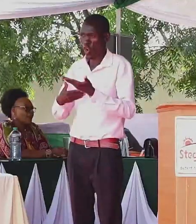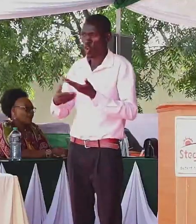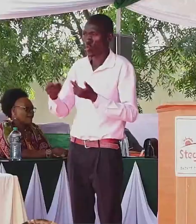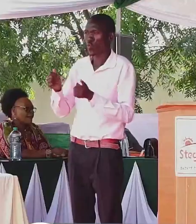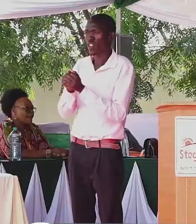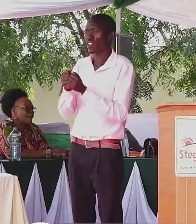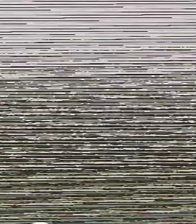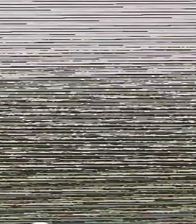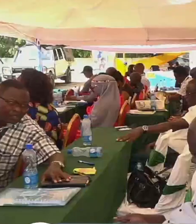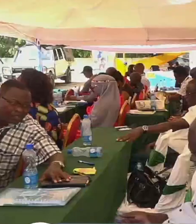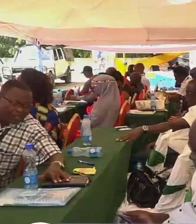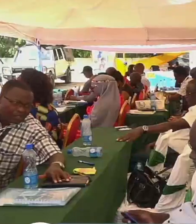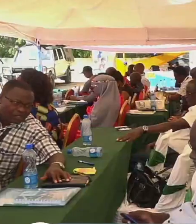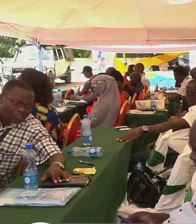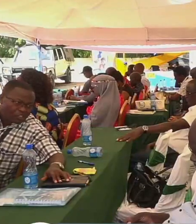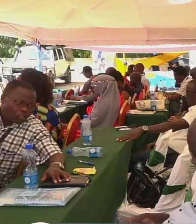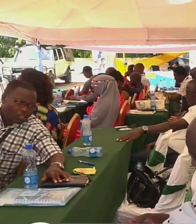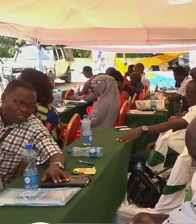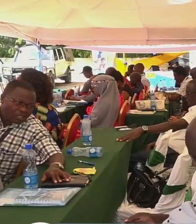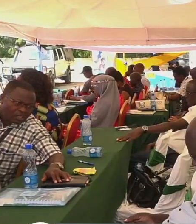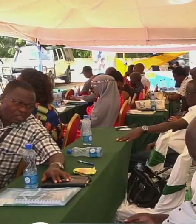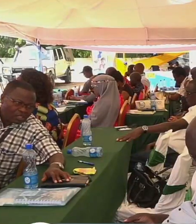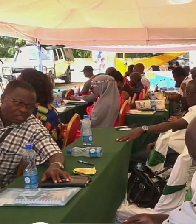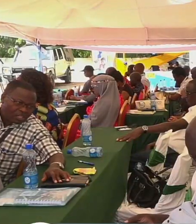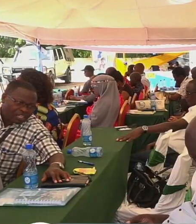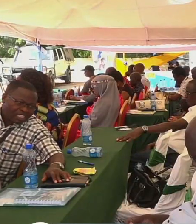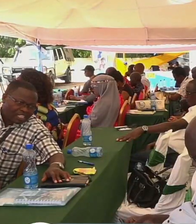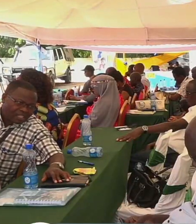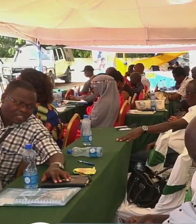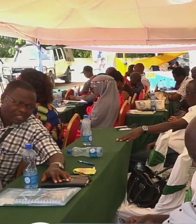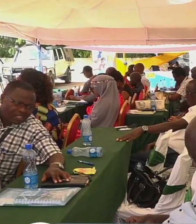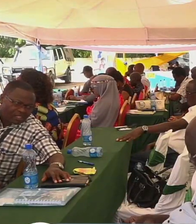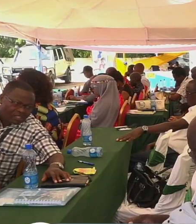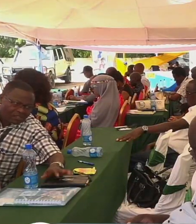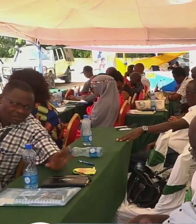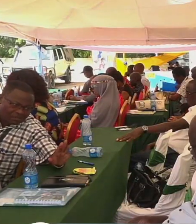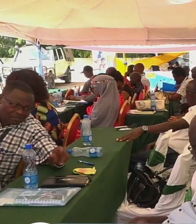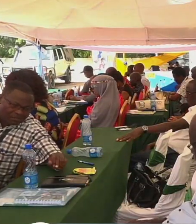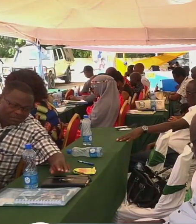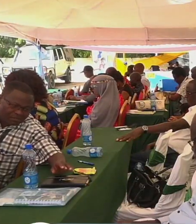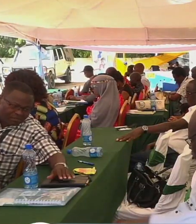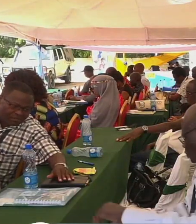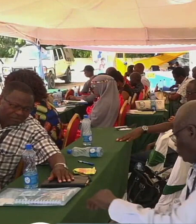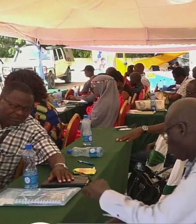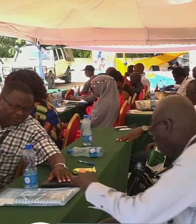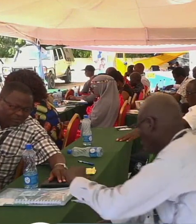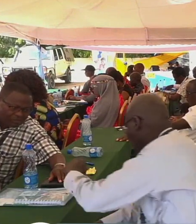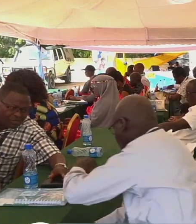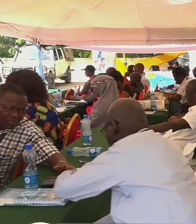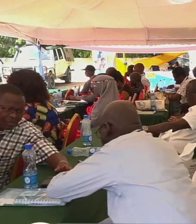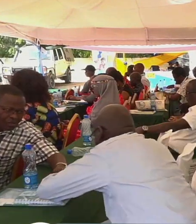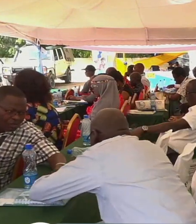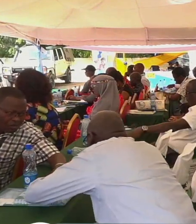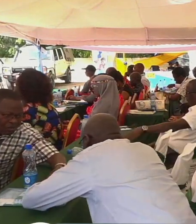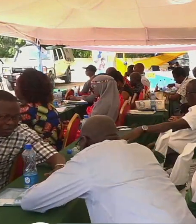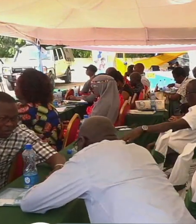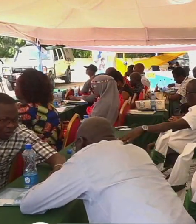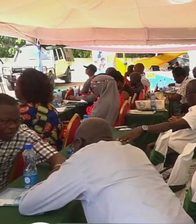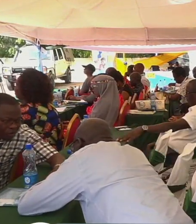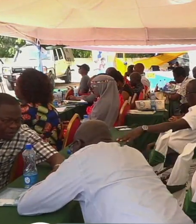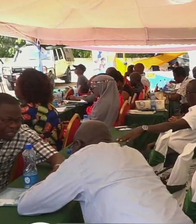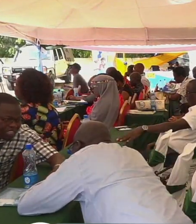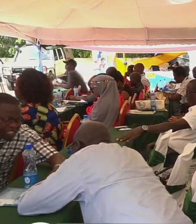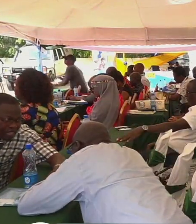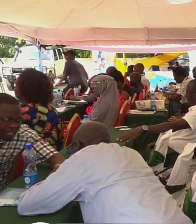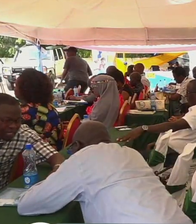Turkana County and the entire leadership and with all the people of Turkana. So with those, for those